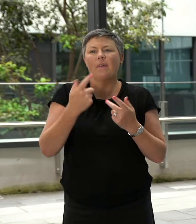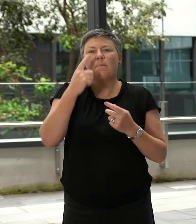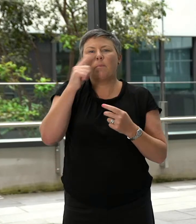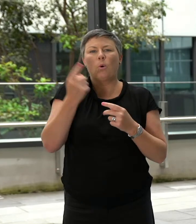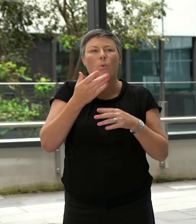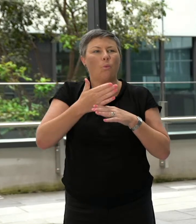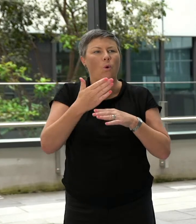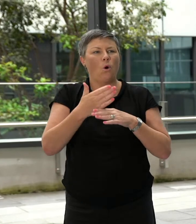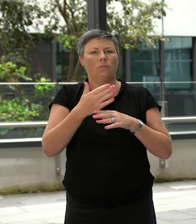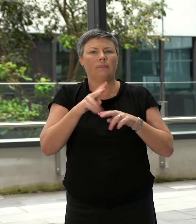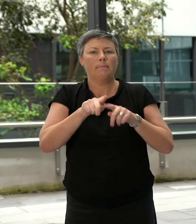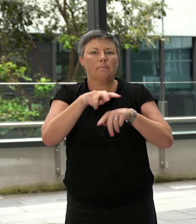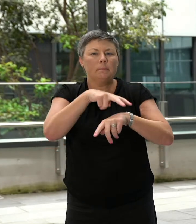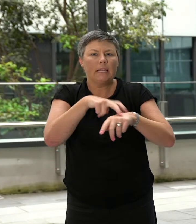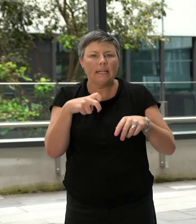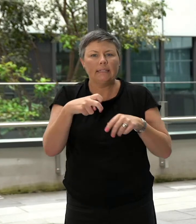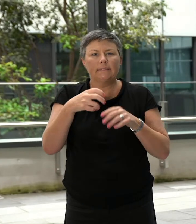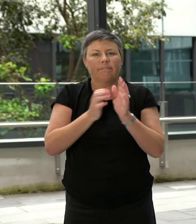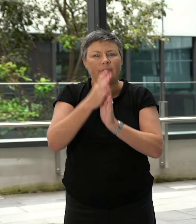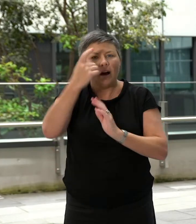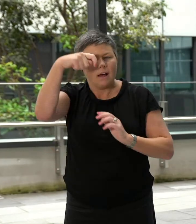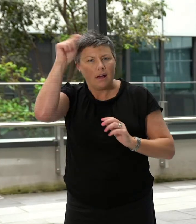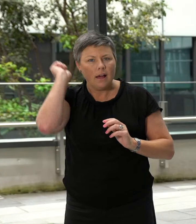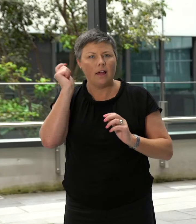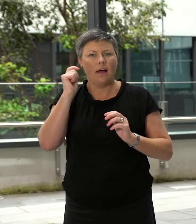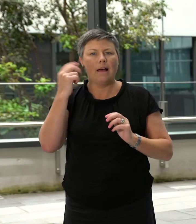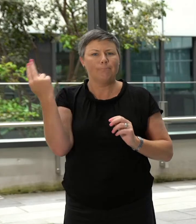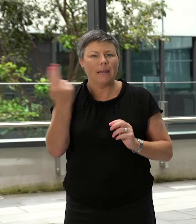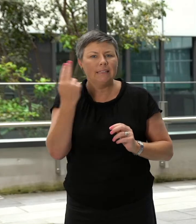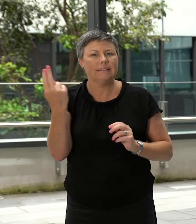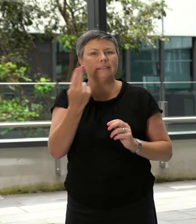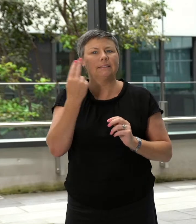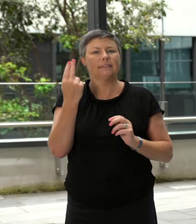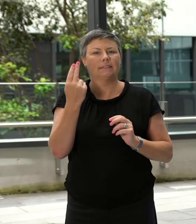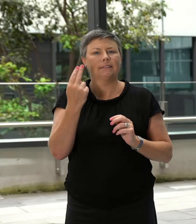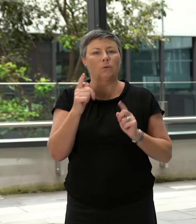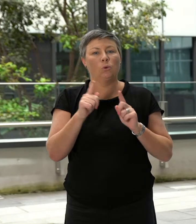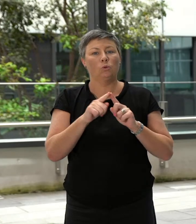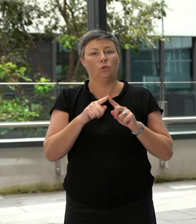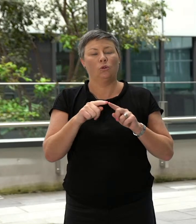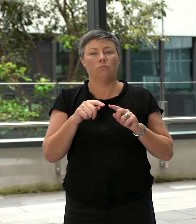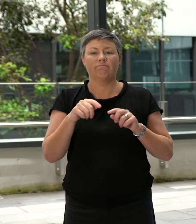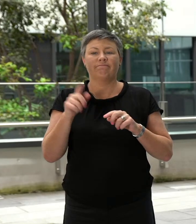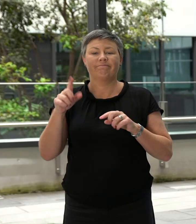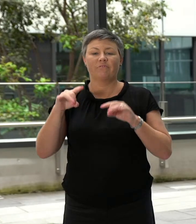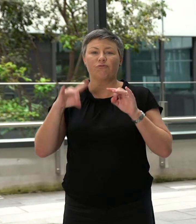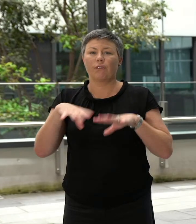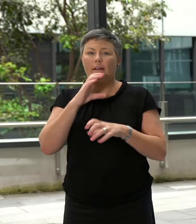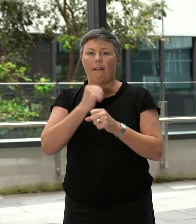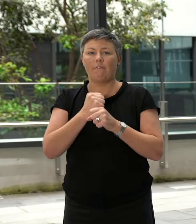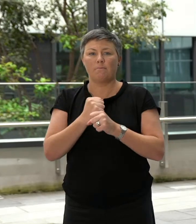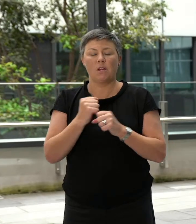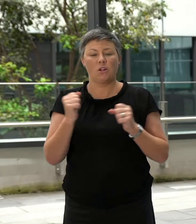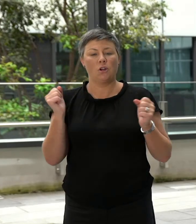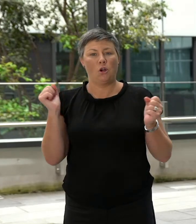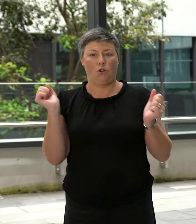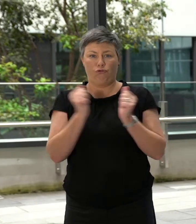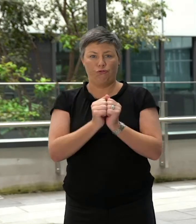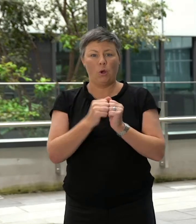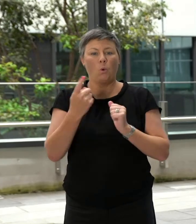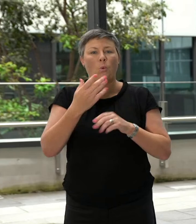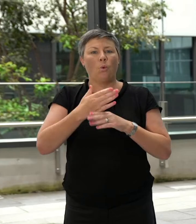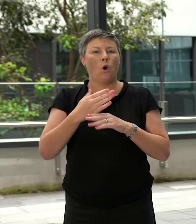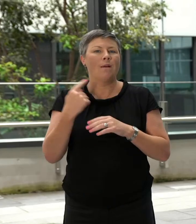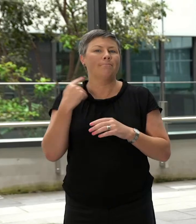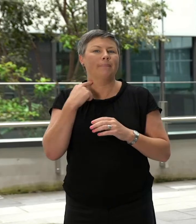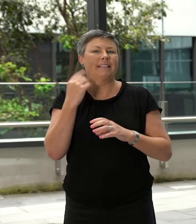including like police, our fireys, our emergency services, and National Cabinet also agreed on the meat processing. So look, this